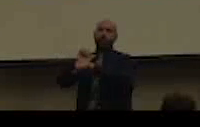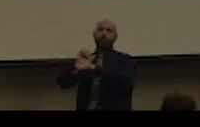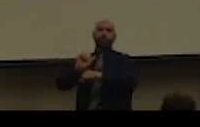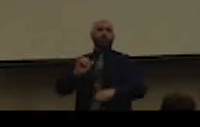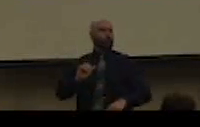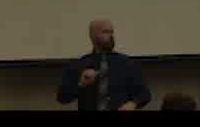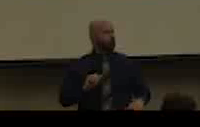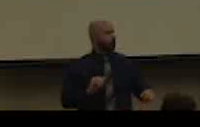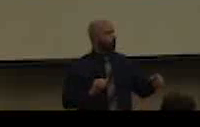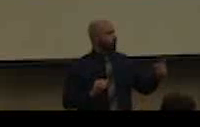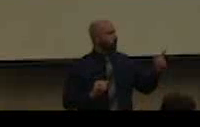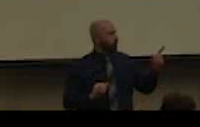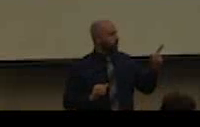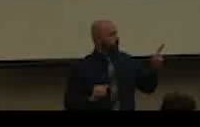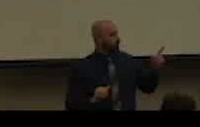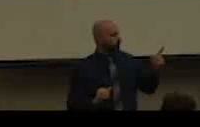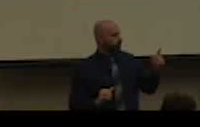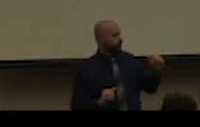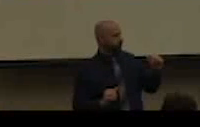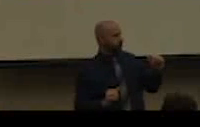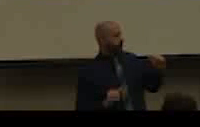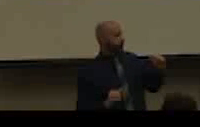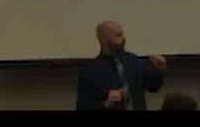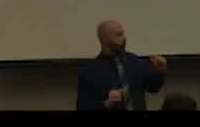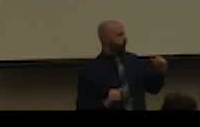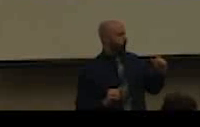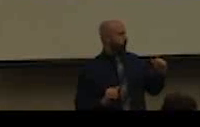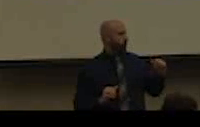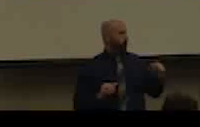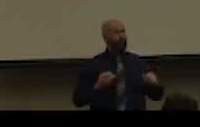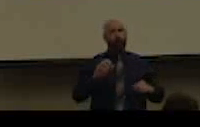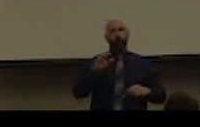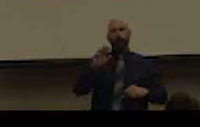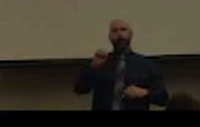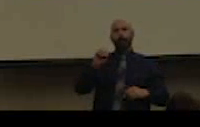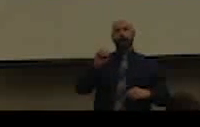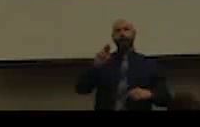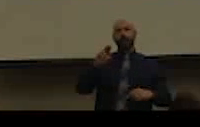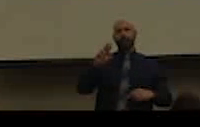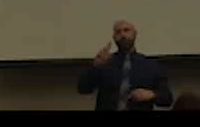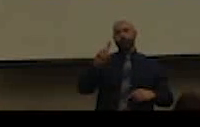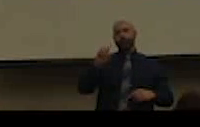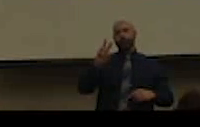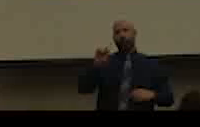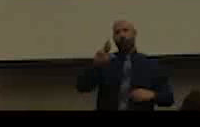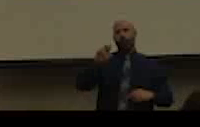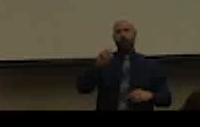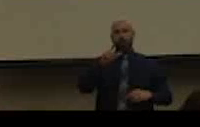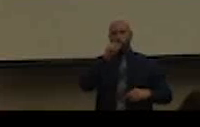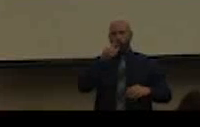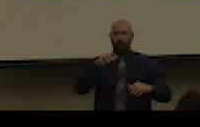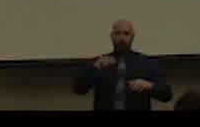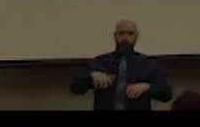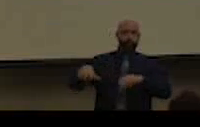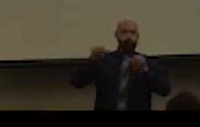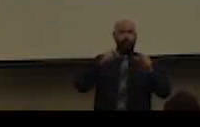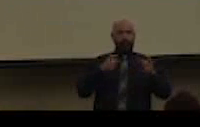helped convene this group and also at the same time spearheaded this work in so many ways. And I am fired up about it.